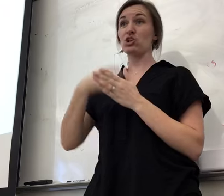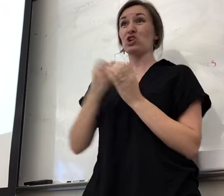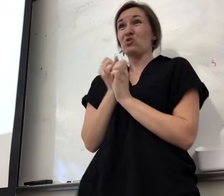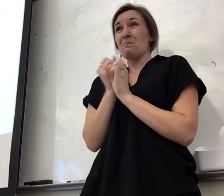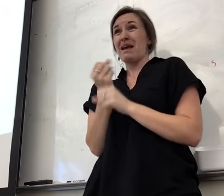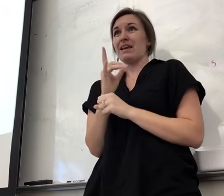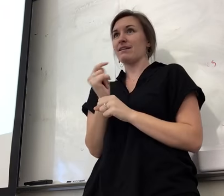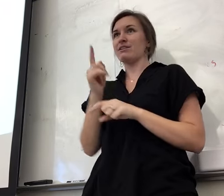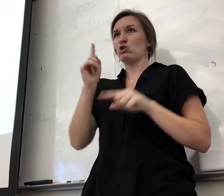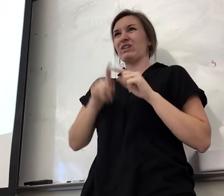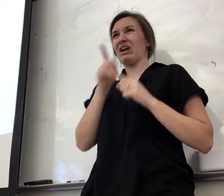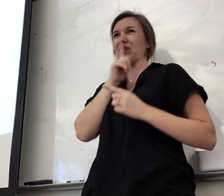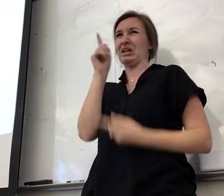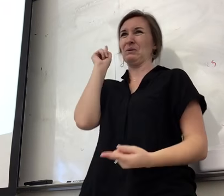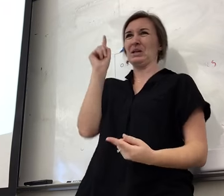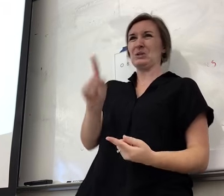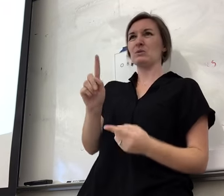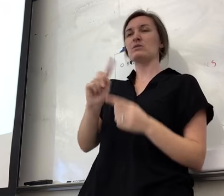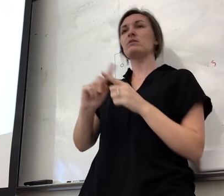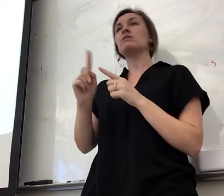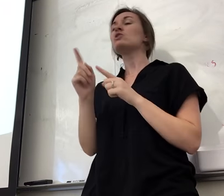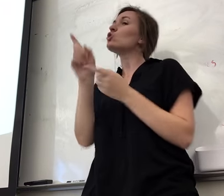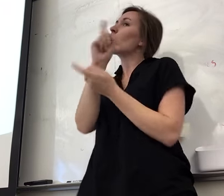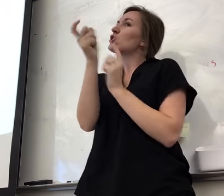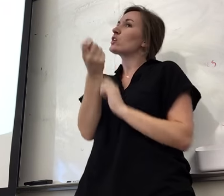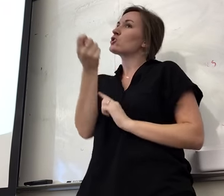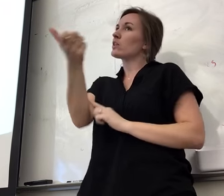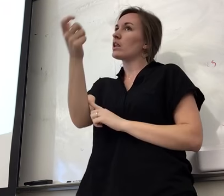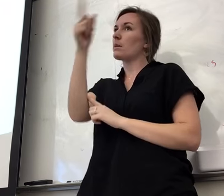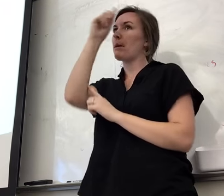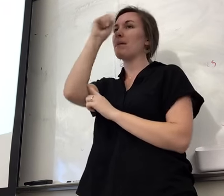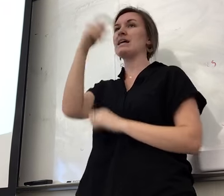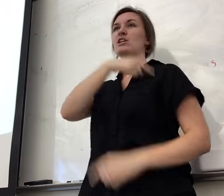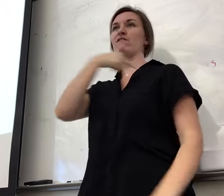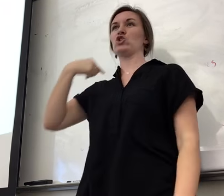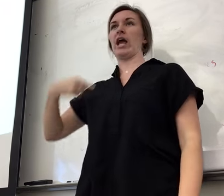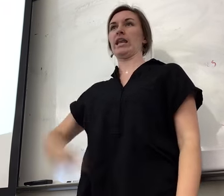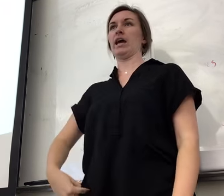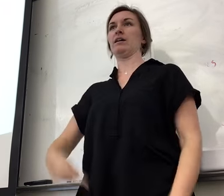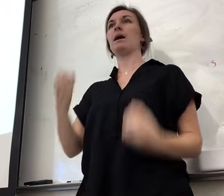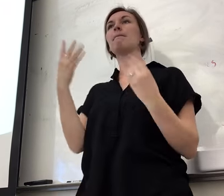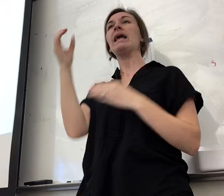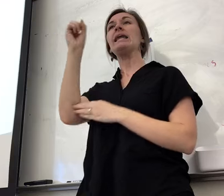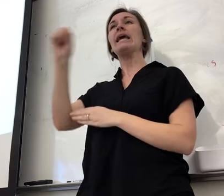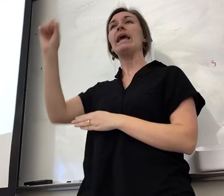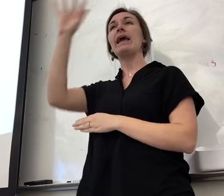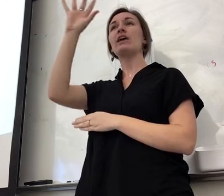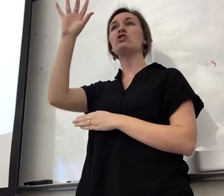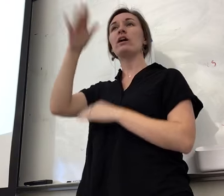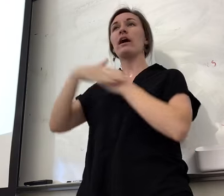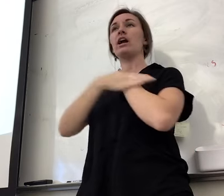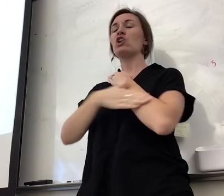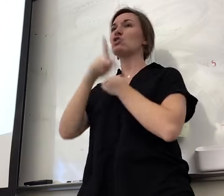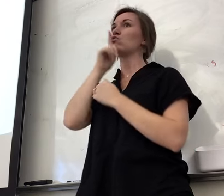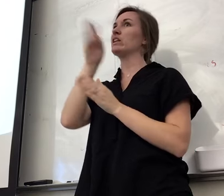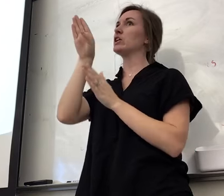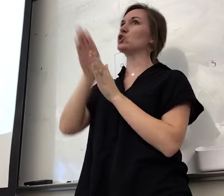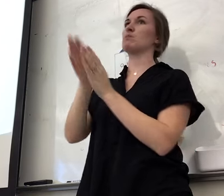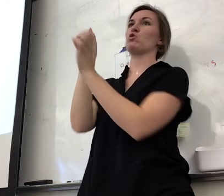this has changed a little bit because of China. China and a lot of Asian countries, it's a lot cheaper to produce things, and because of that, they've